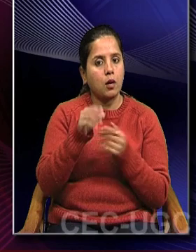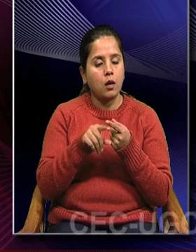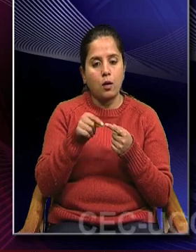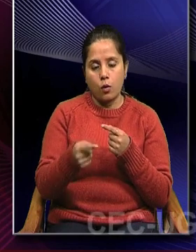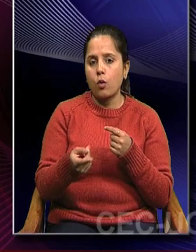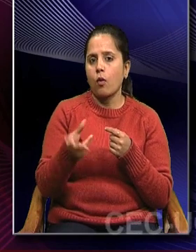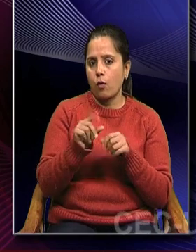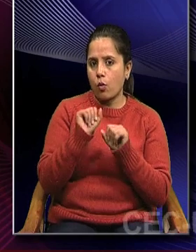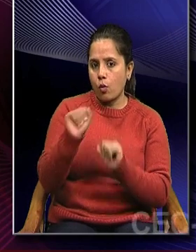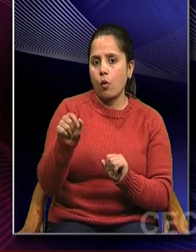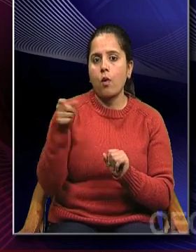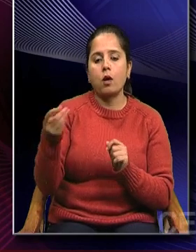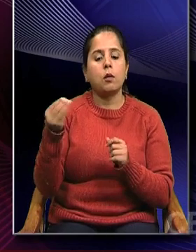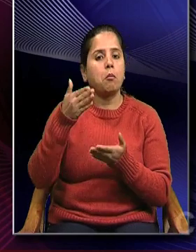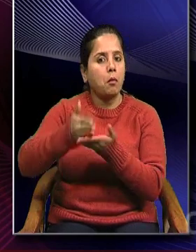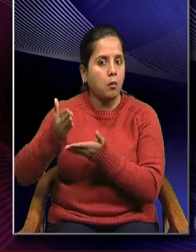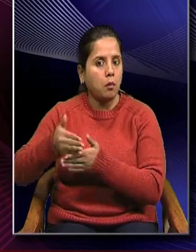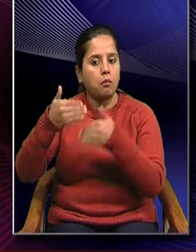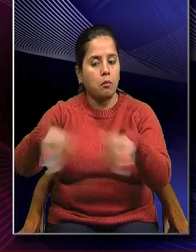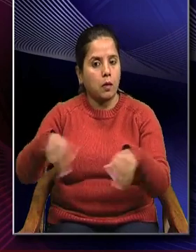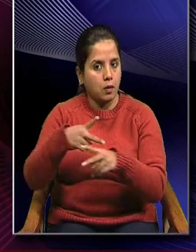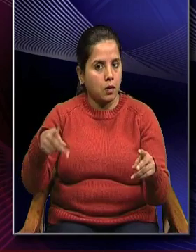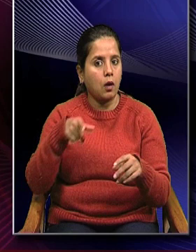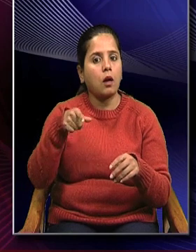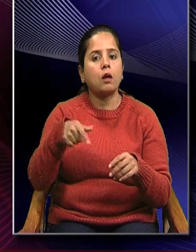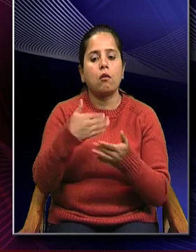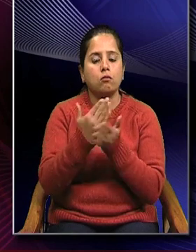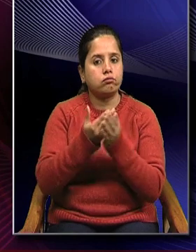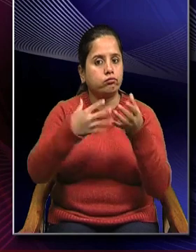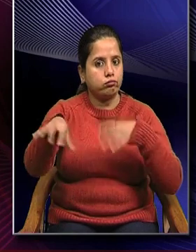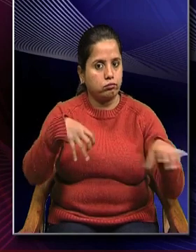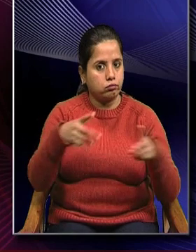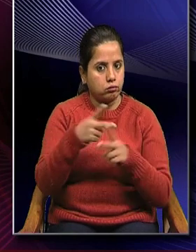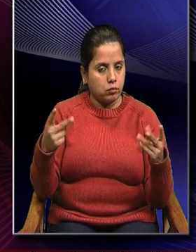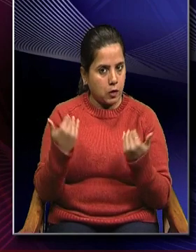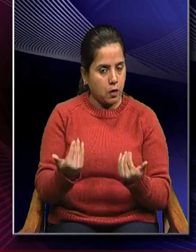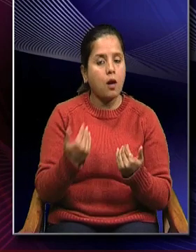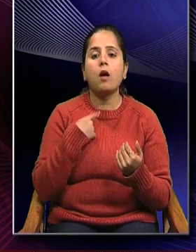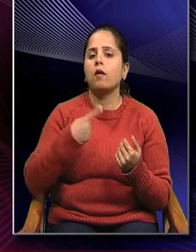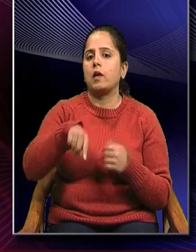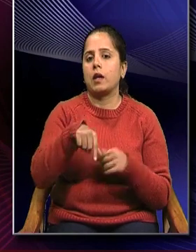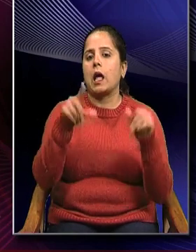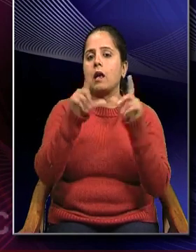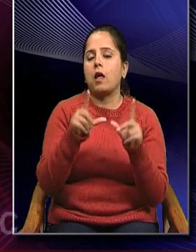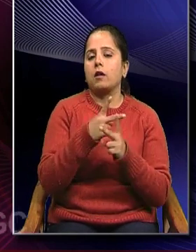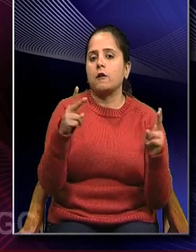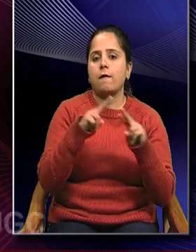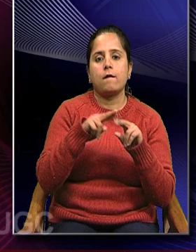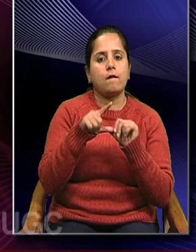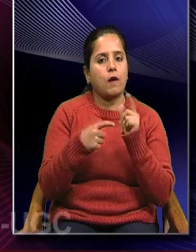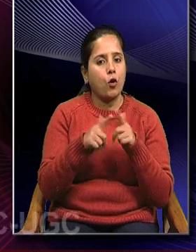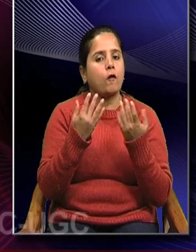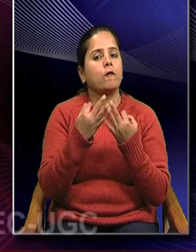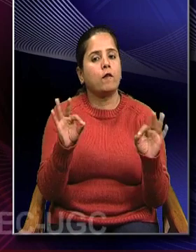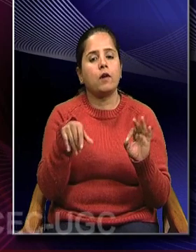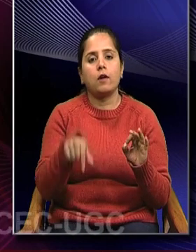with its tariff barriers they stood dismantled as well. And now we were talking about laissez-faire or the free trade,